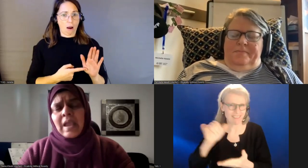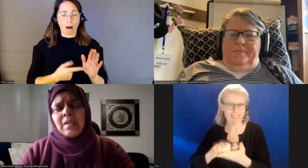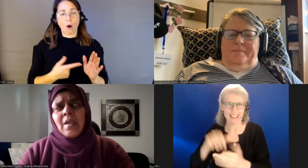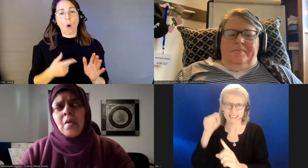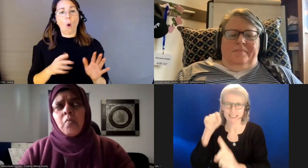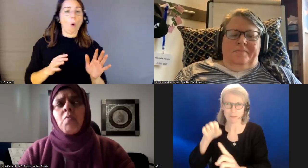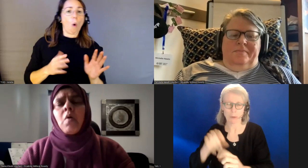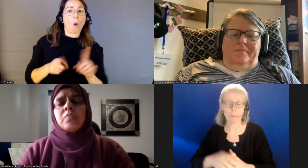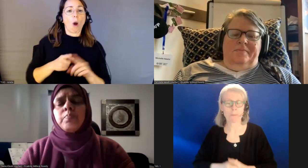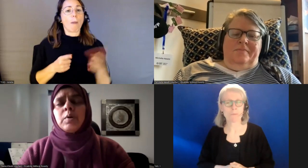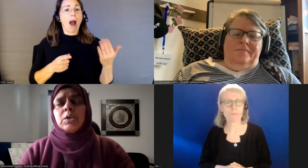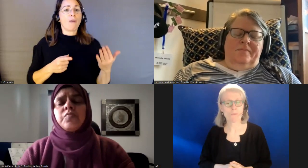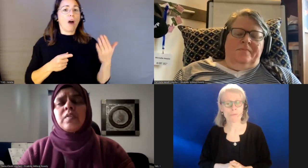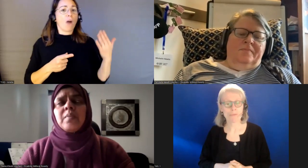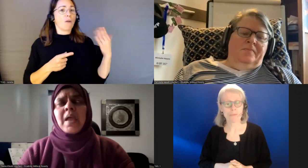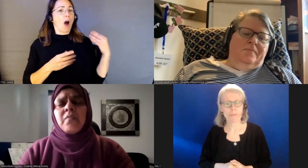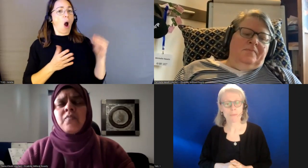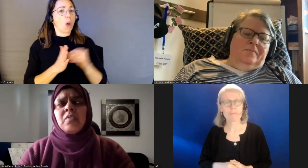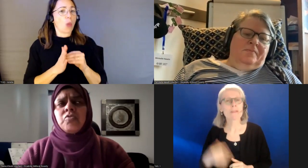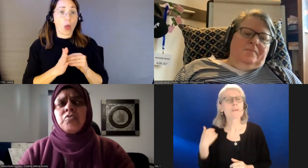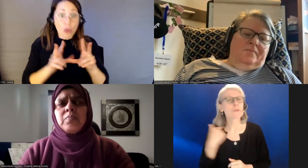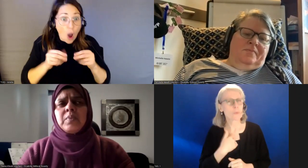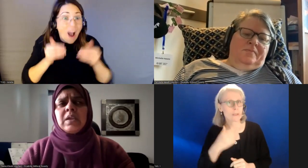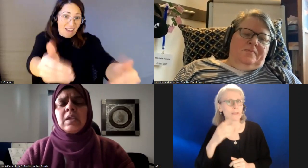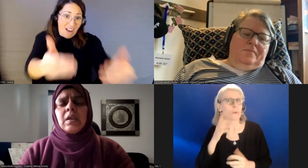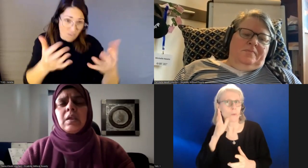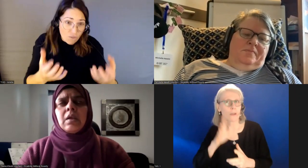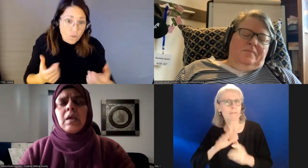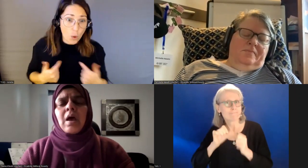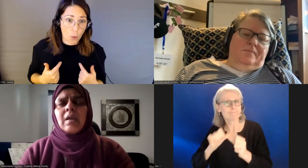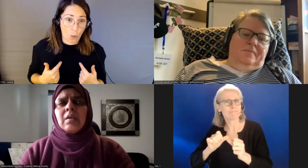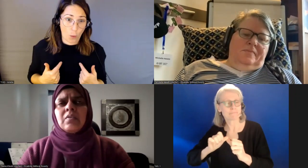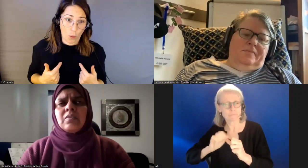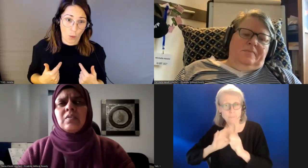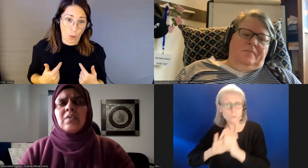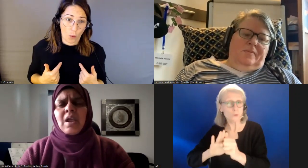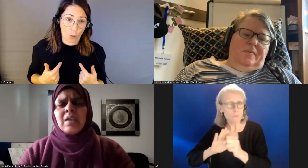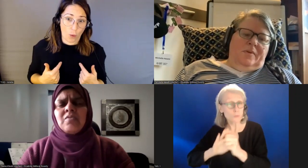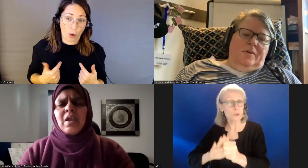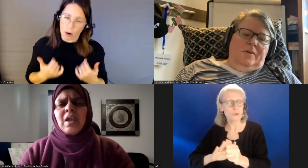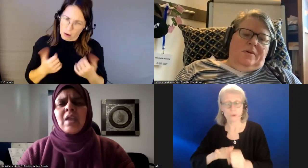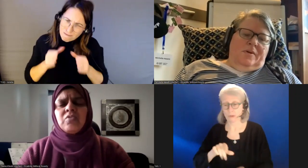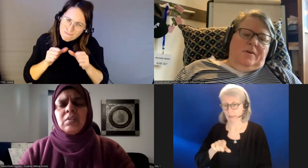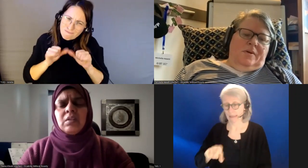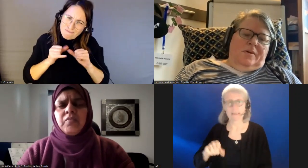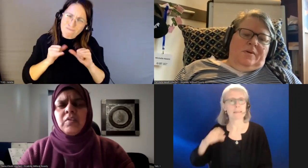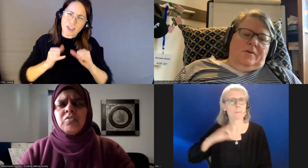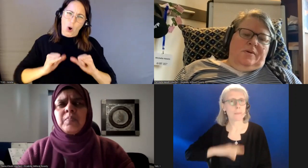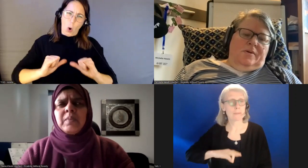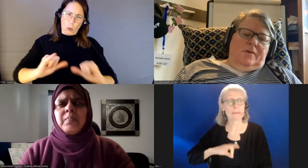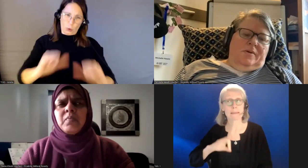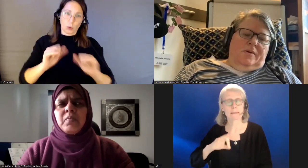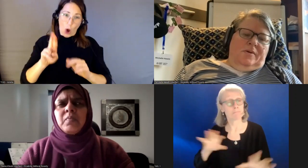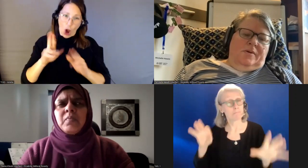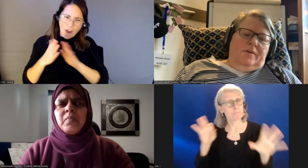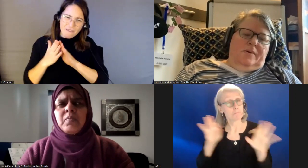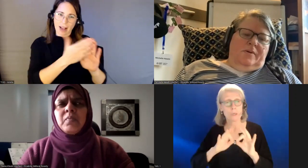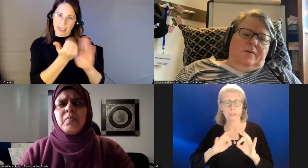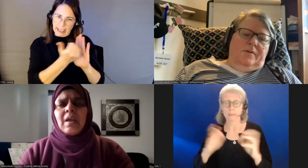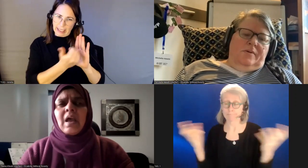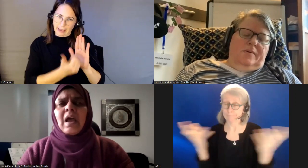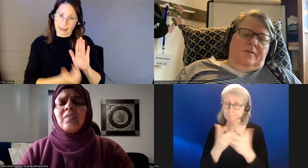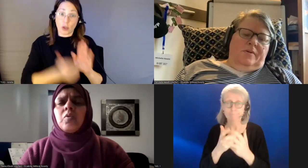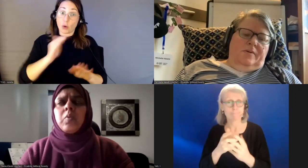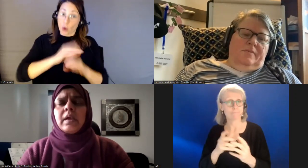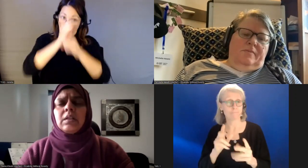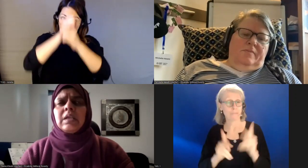So again, we want to push for the benefit to be designed and delivered to people with